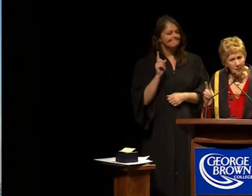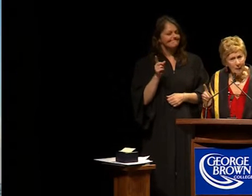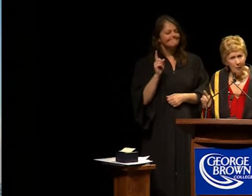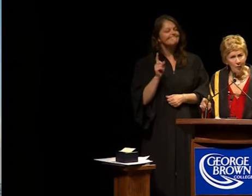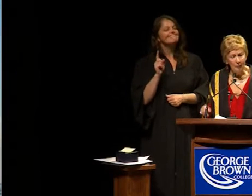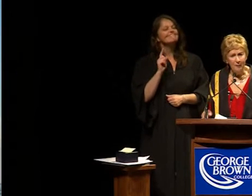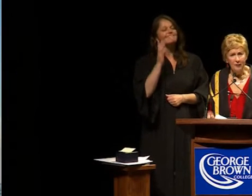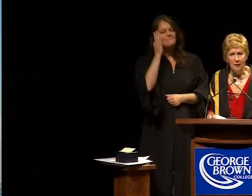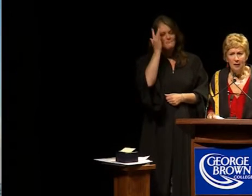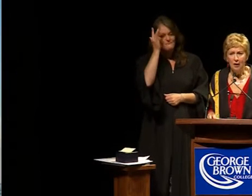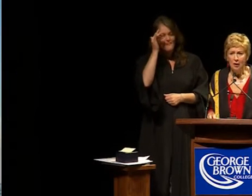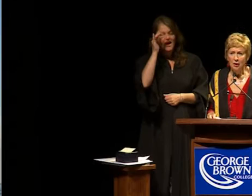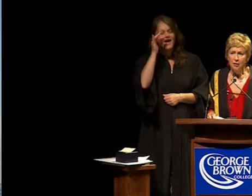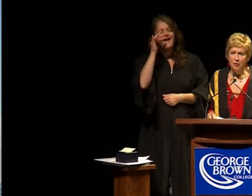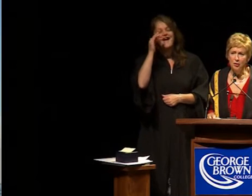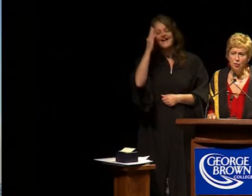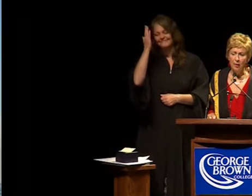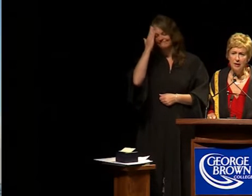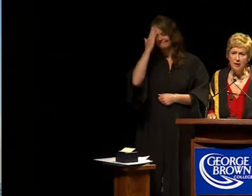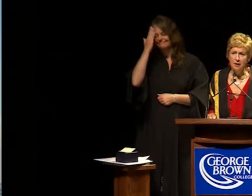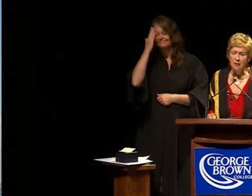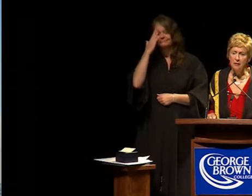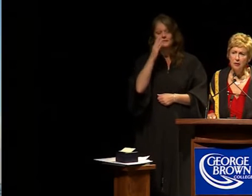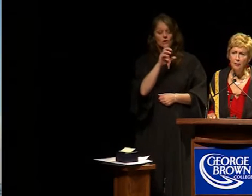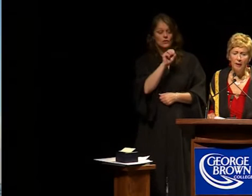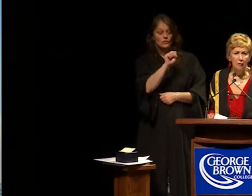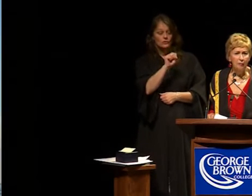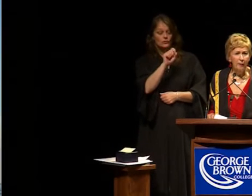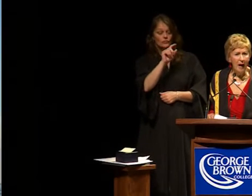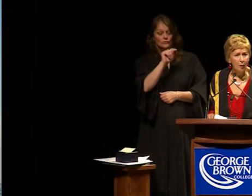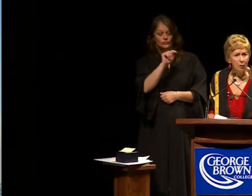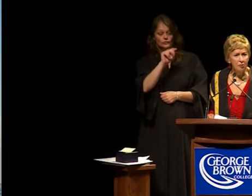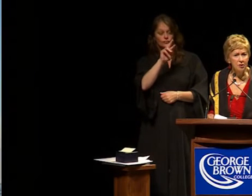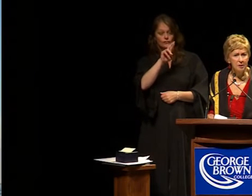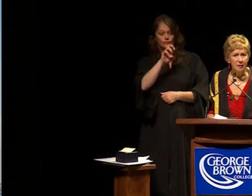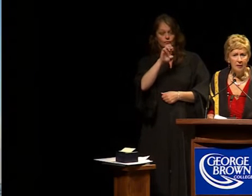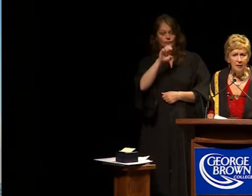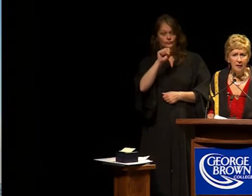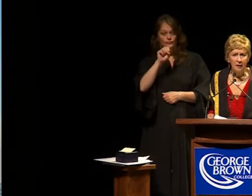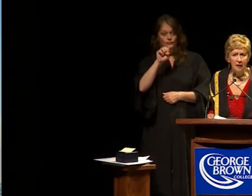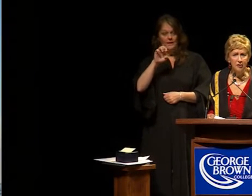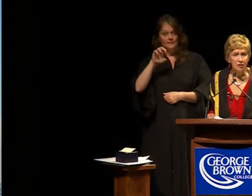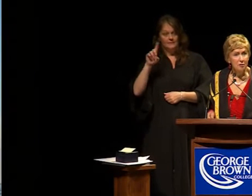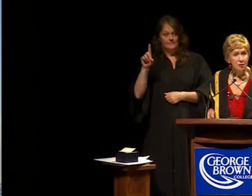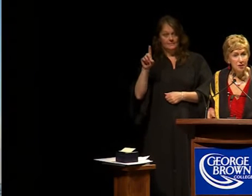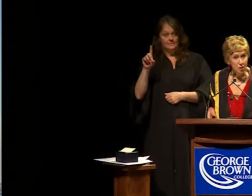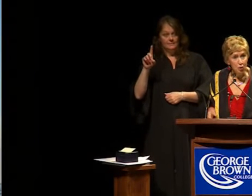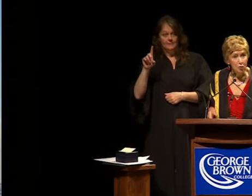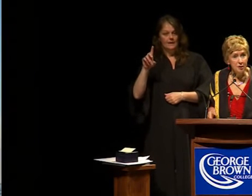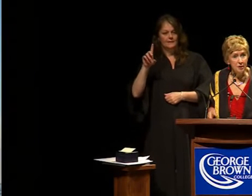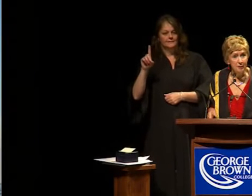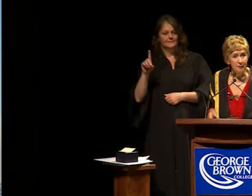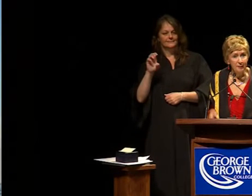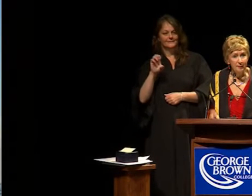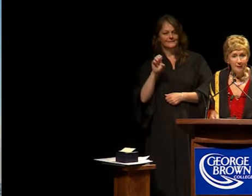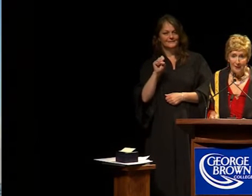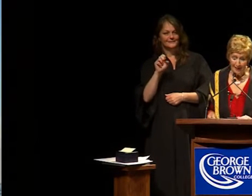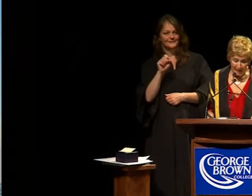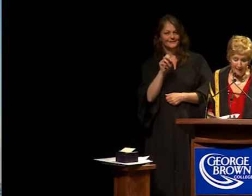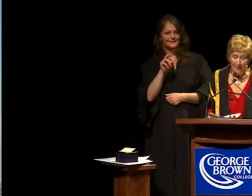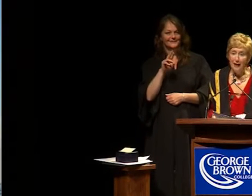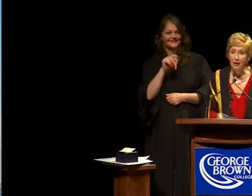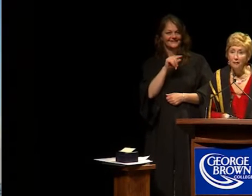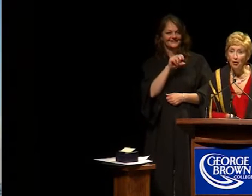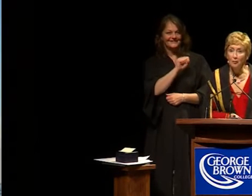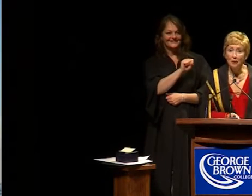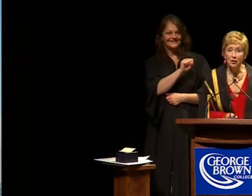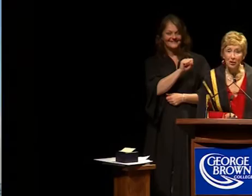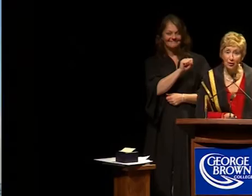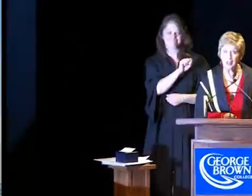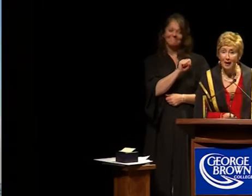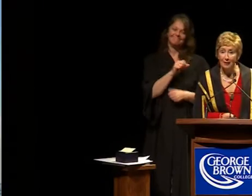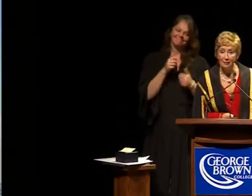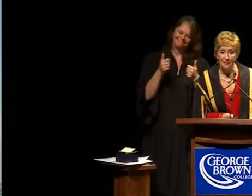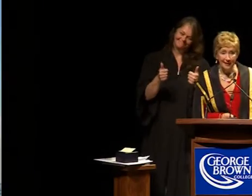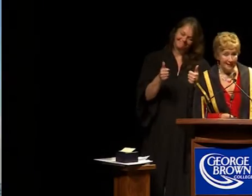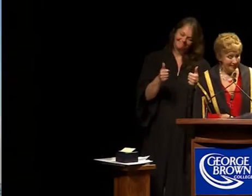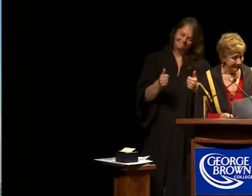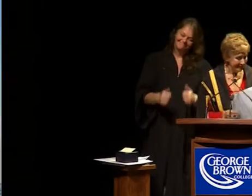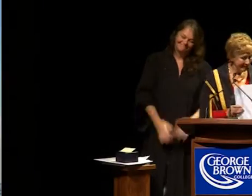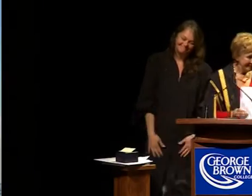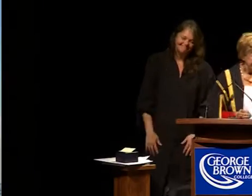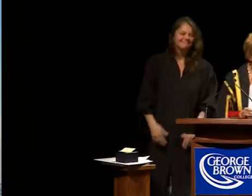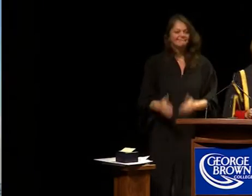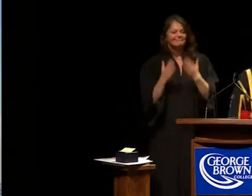Well, remember, stressed spelt backwards is desserts. Thank you very much and good luck,